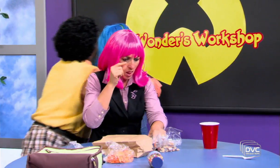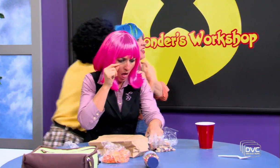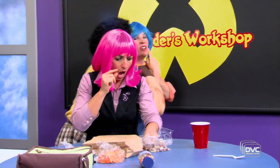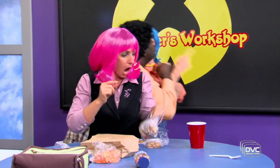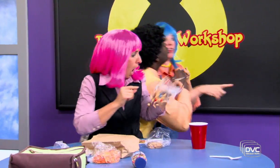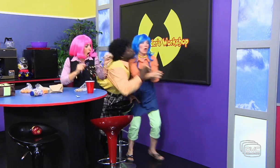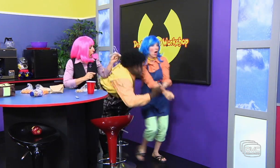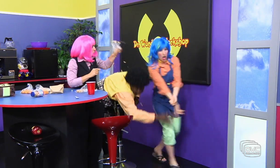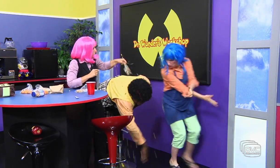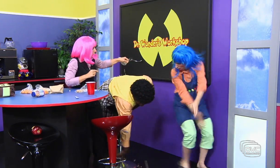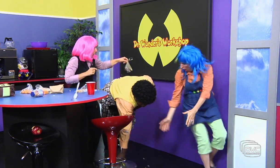Oh, his glasses.